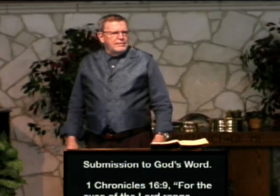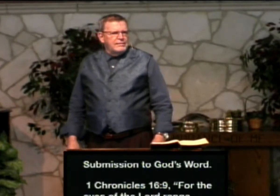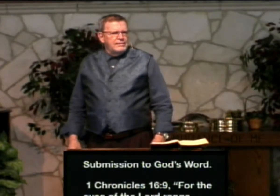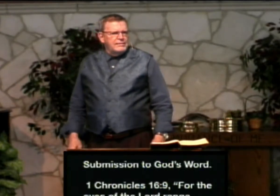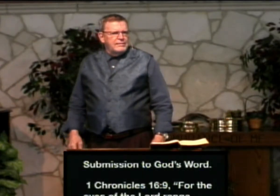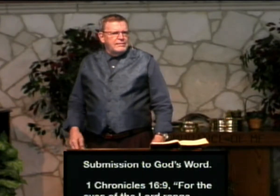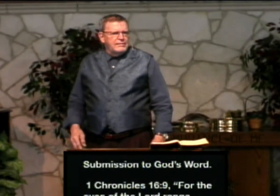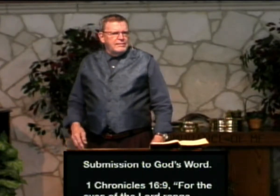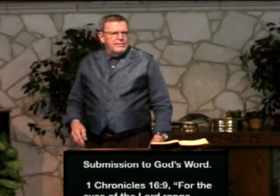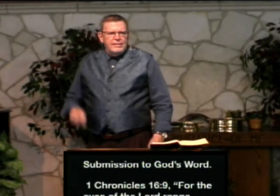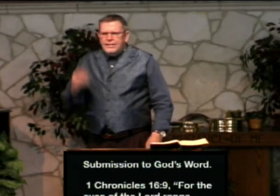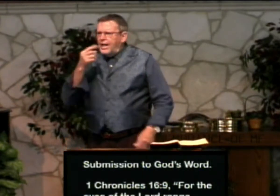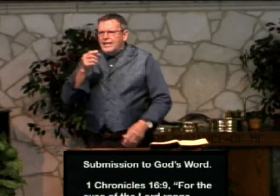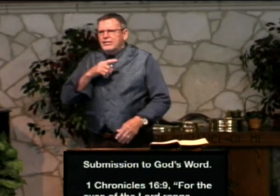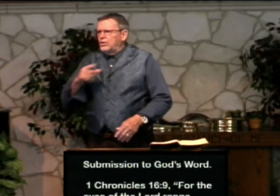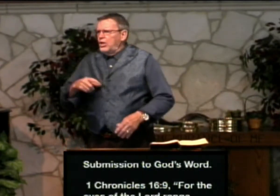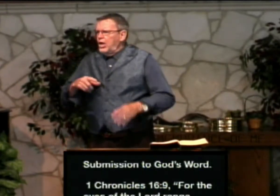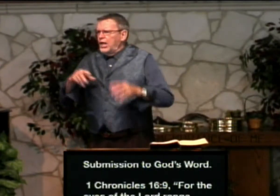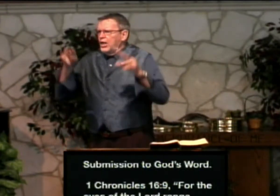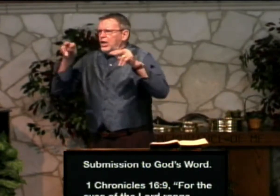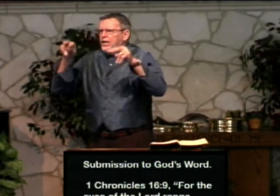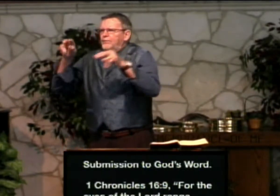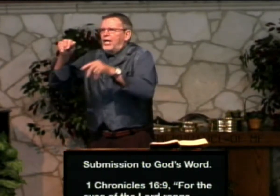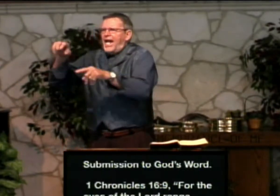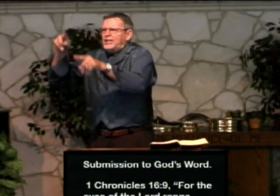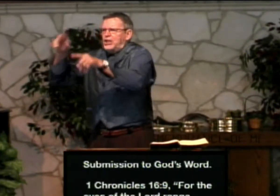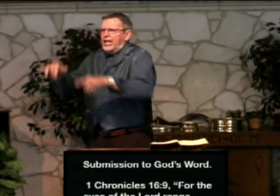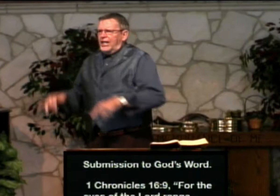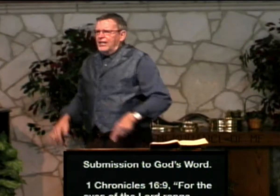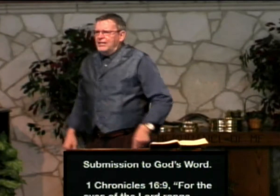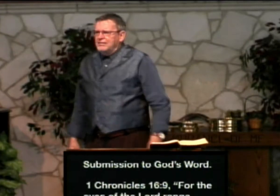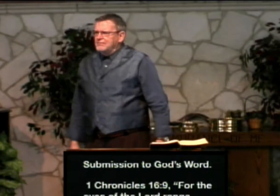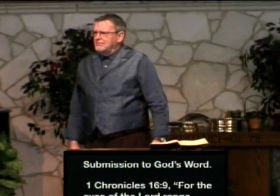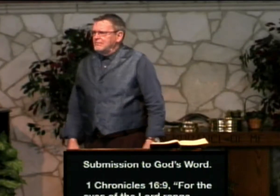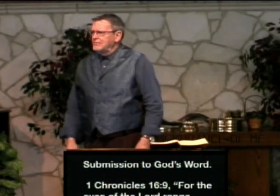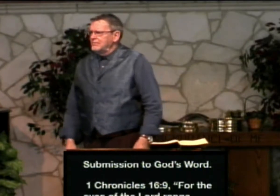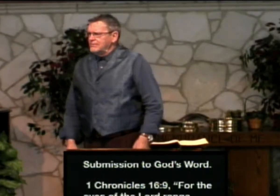Yeah. The eyes of the Lord are looking for Ashley.